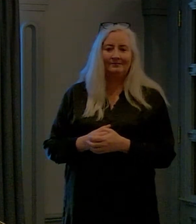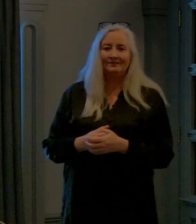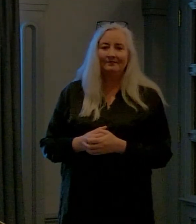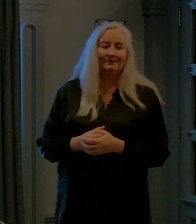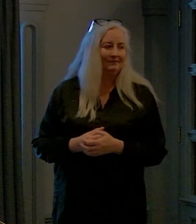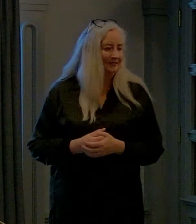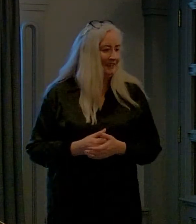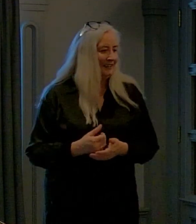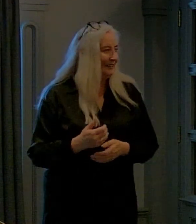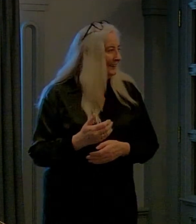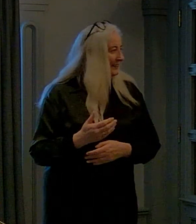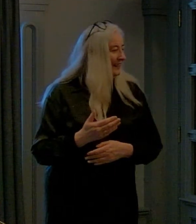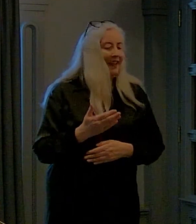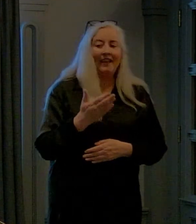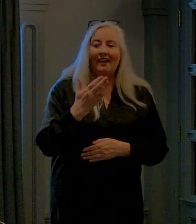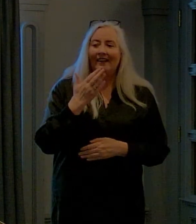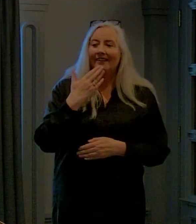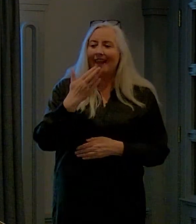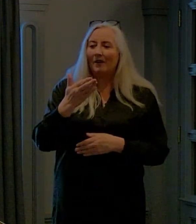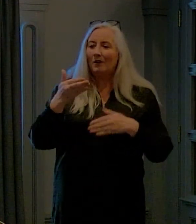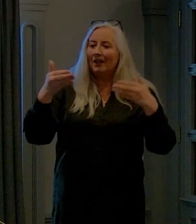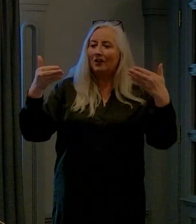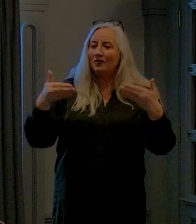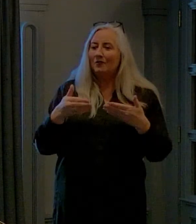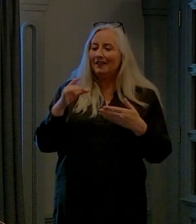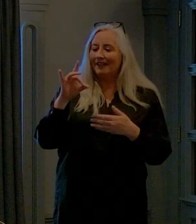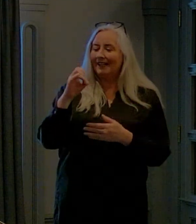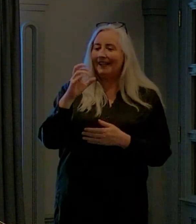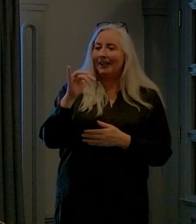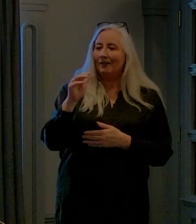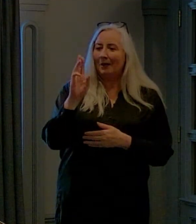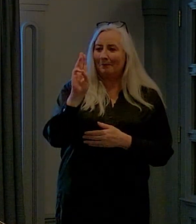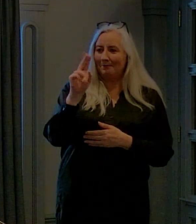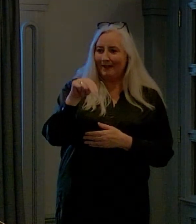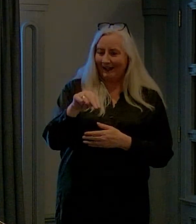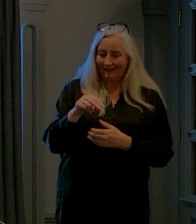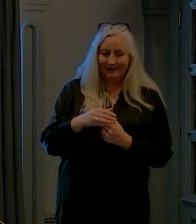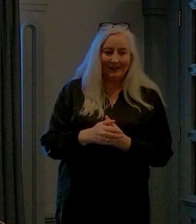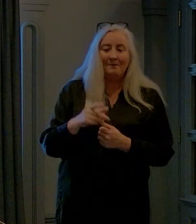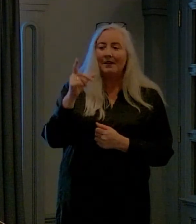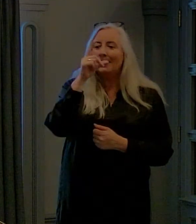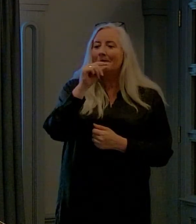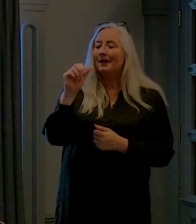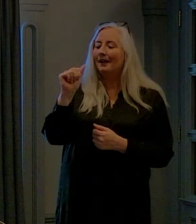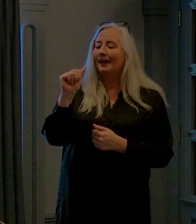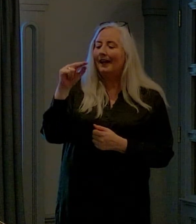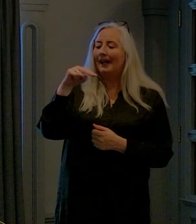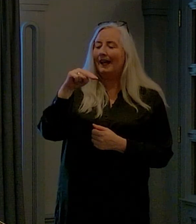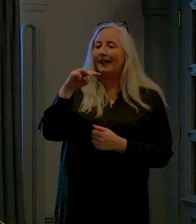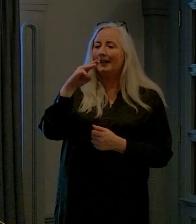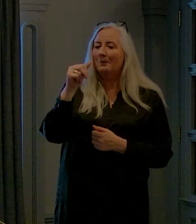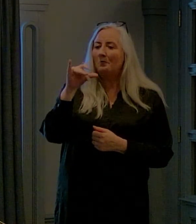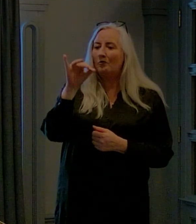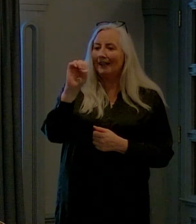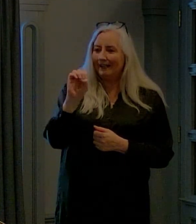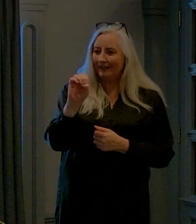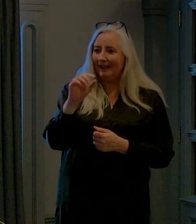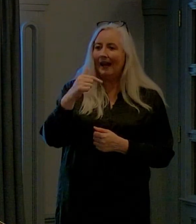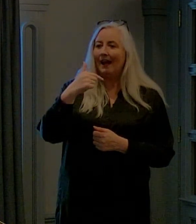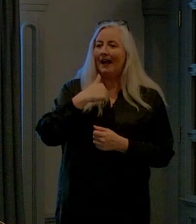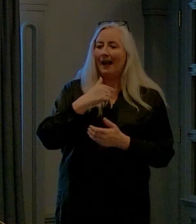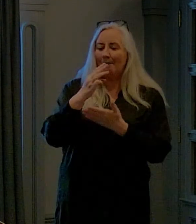thanks, Breeda, for giving the introduction for the PPN there, and thanks, Breed. So my name is Anne-Marie Fuller. I sit on